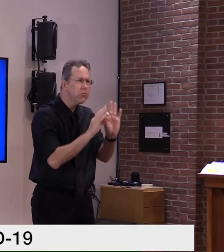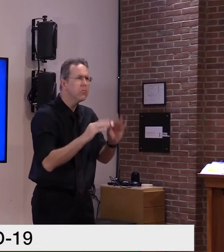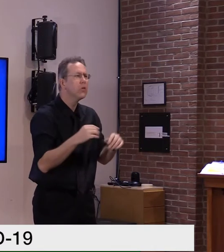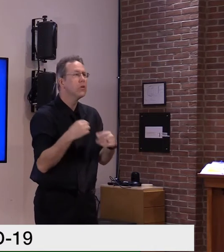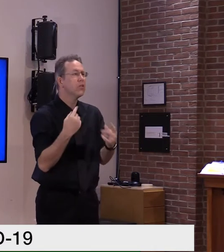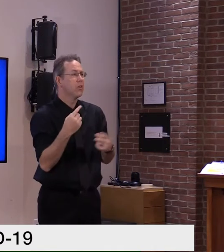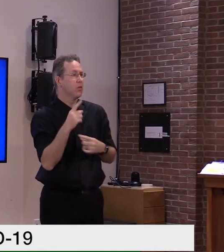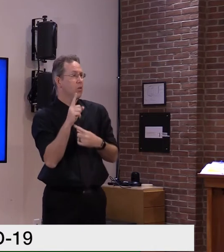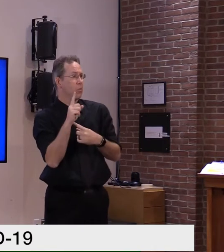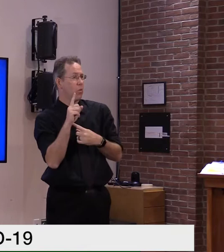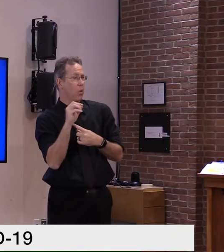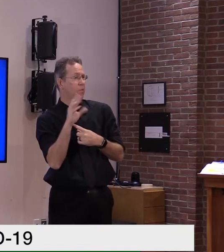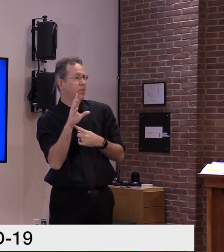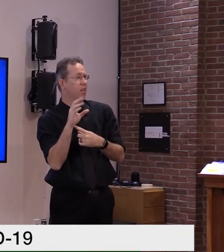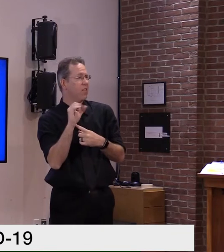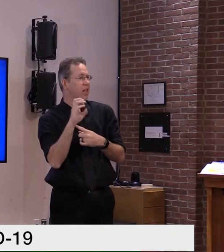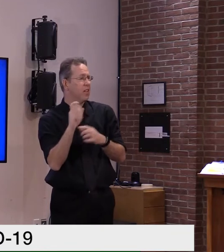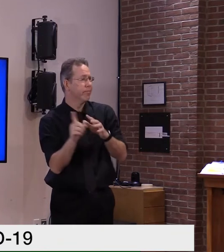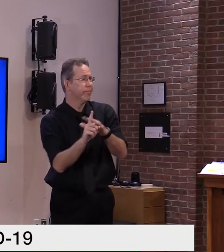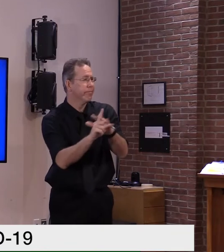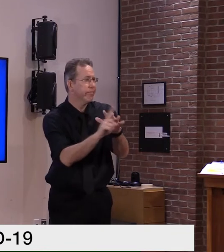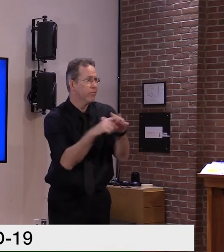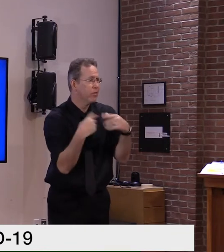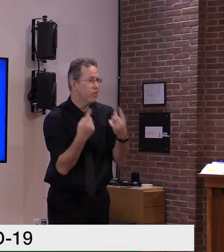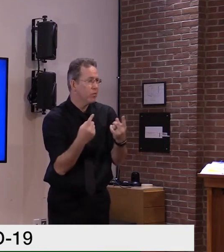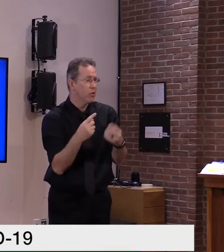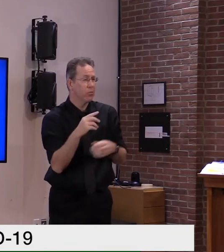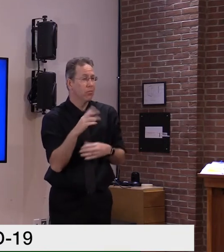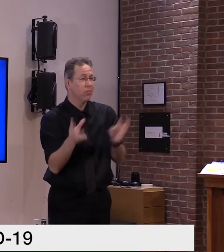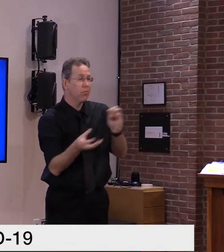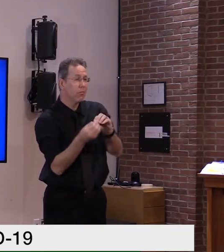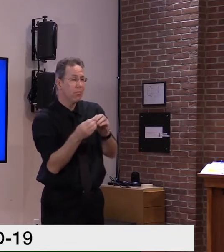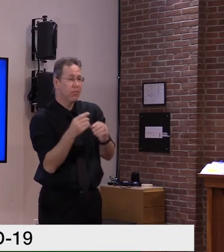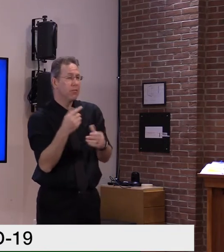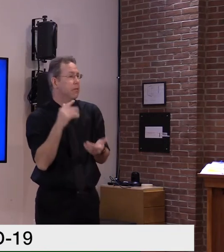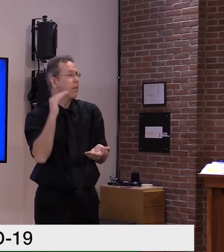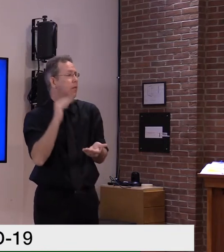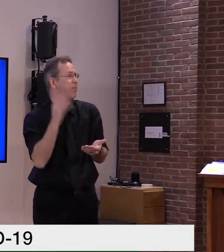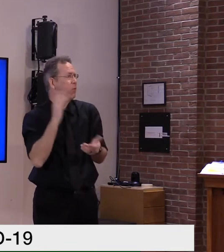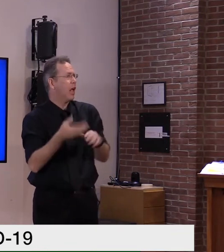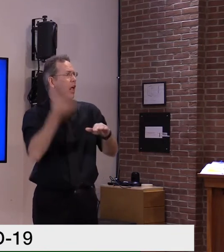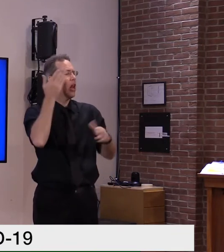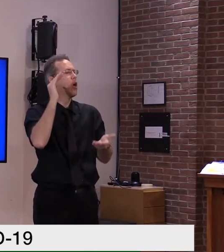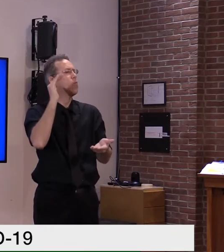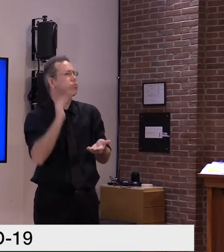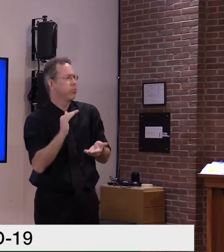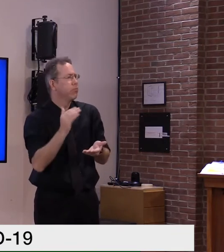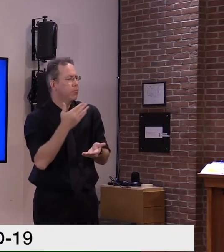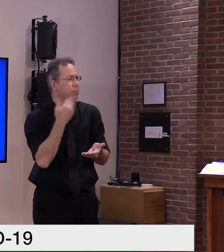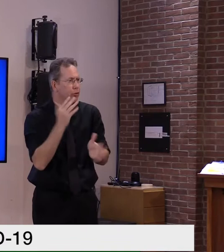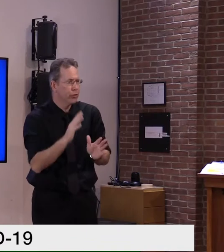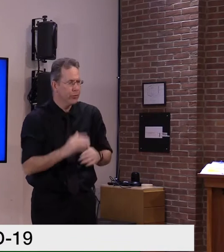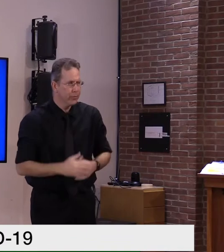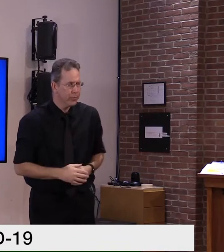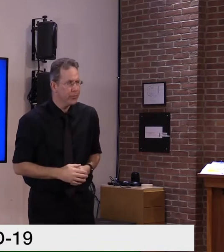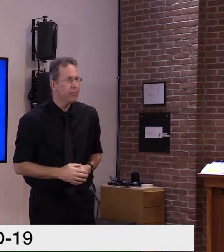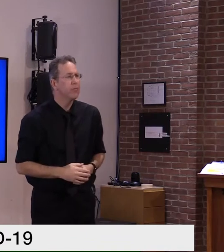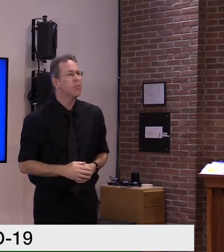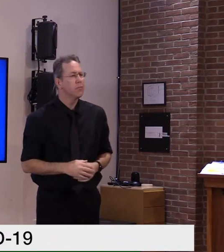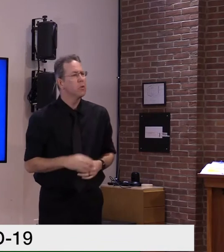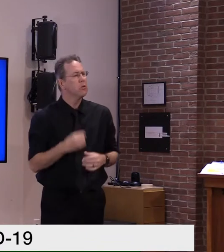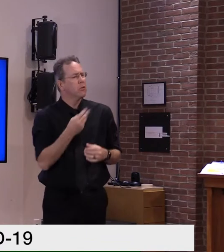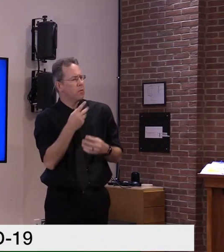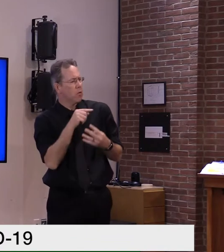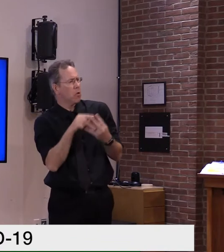an over 30% decrease. While these are certainly encouraging signs, we of course must remain vigilant because the